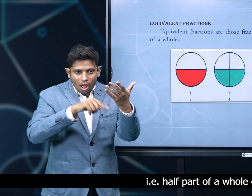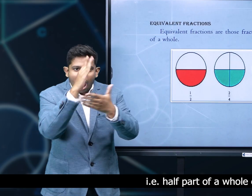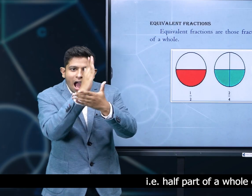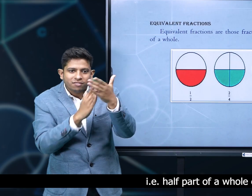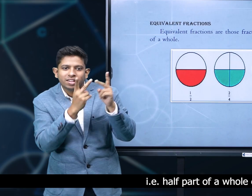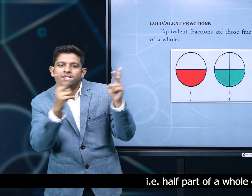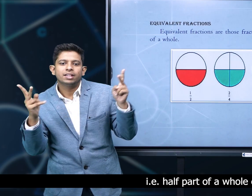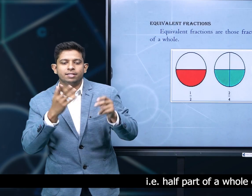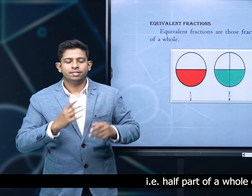circle.